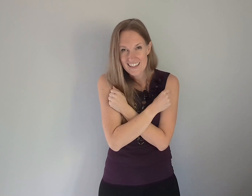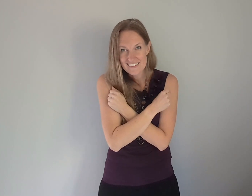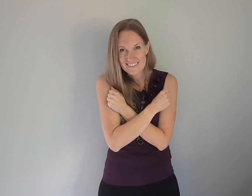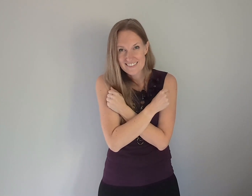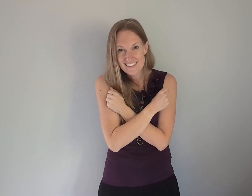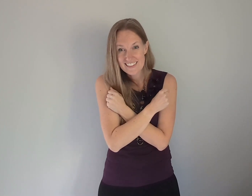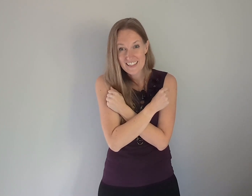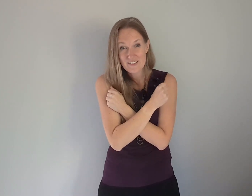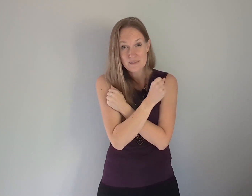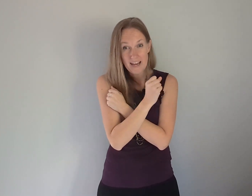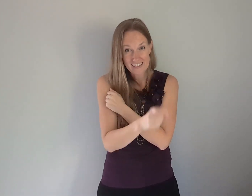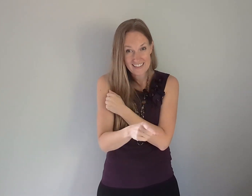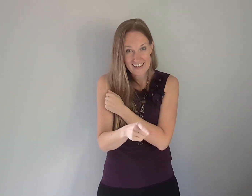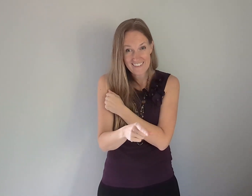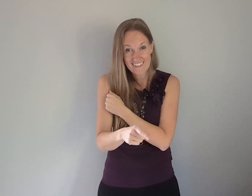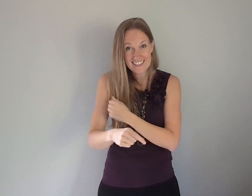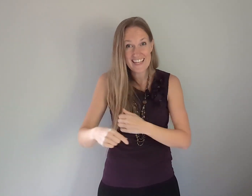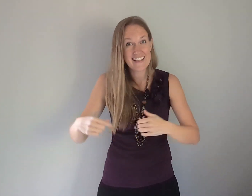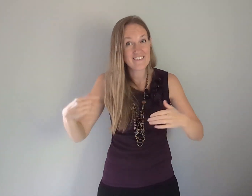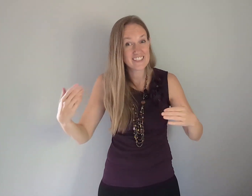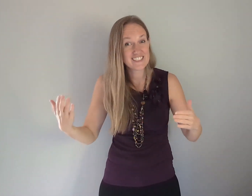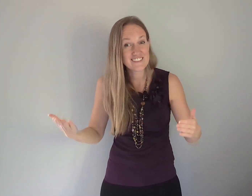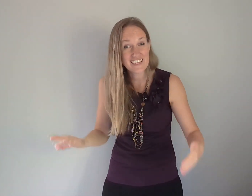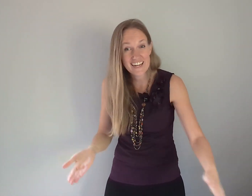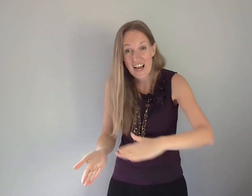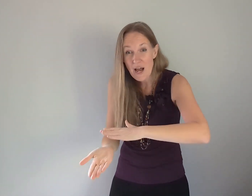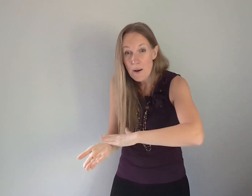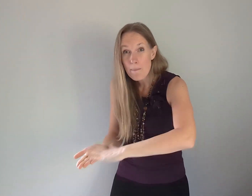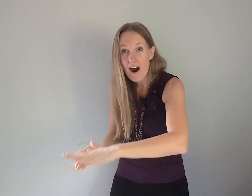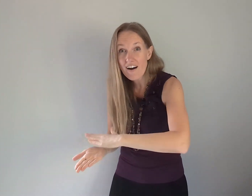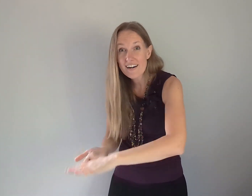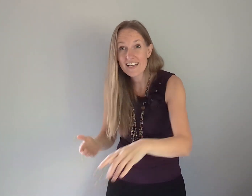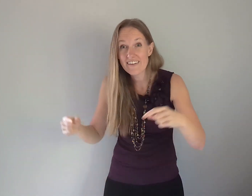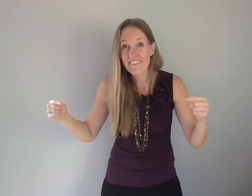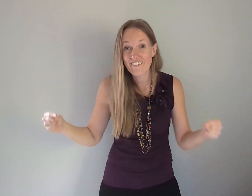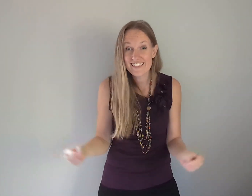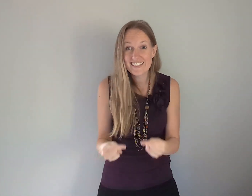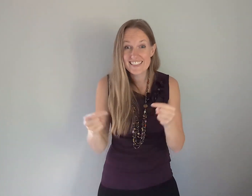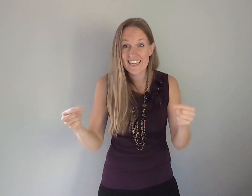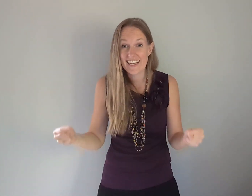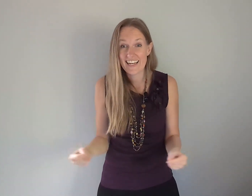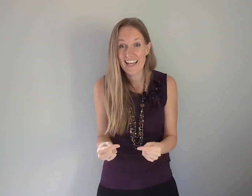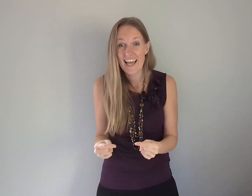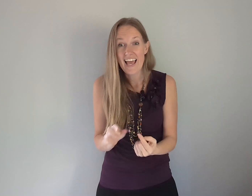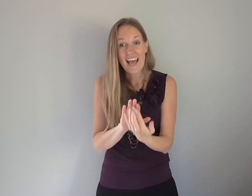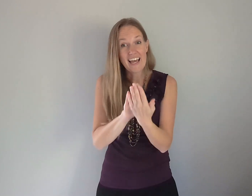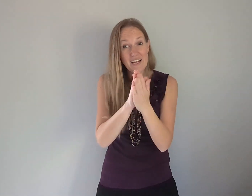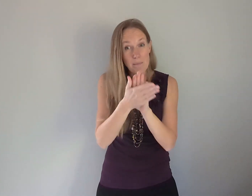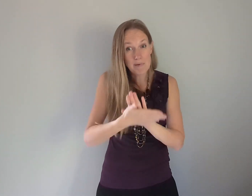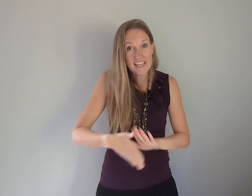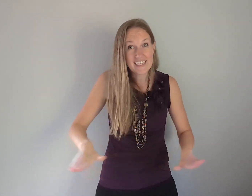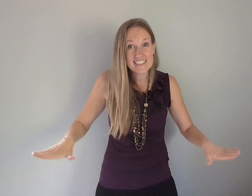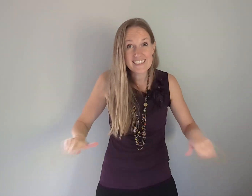love. And it goes back into that chorus. And then verse 3, pardon for sin and a peace